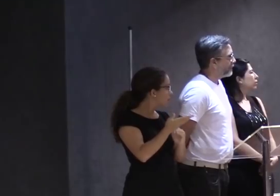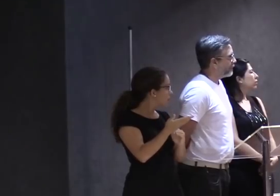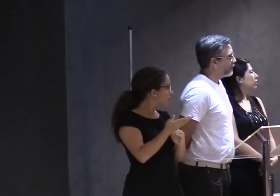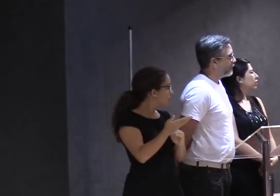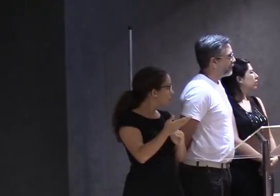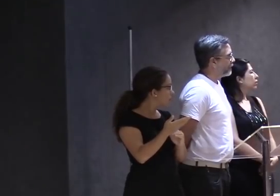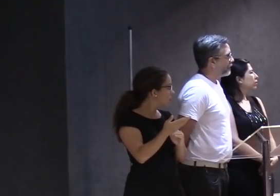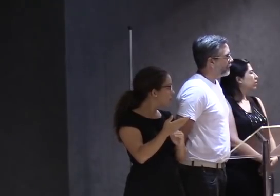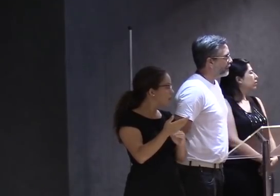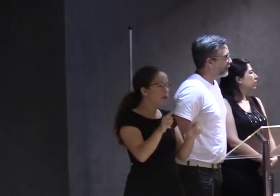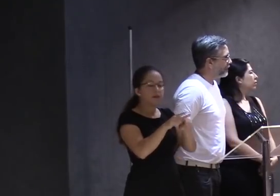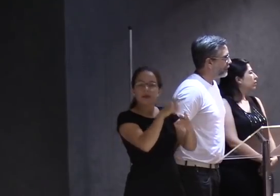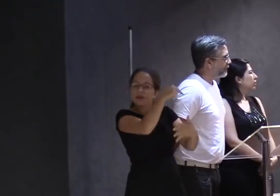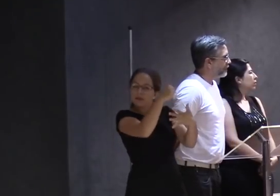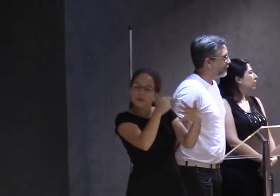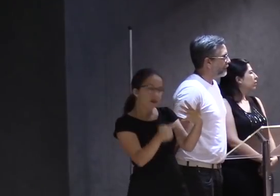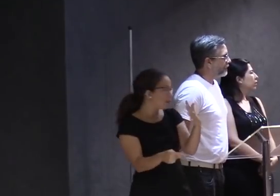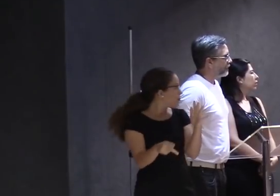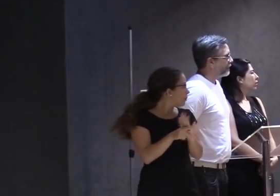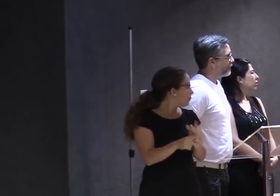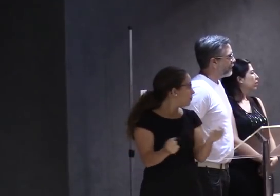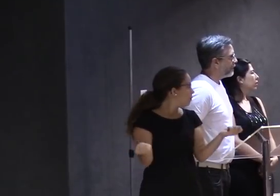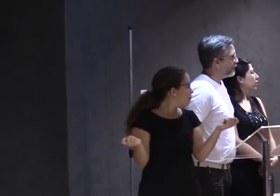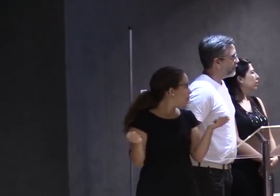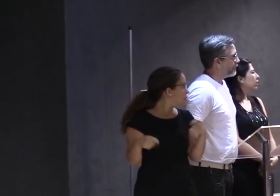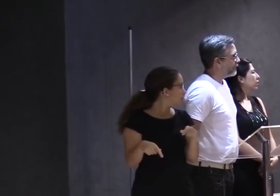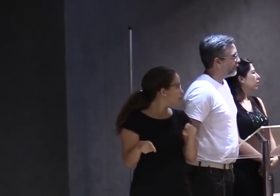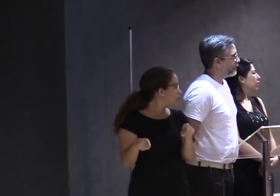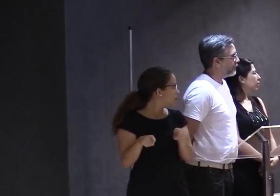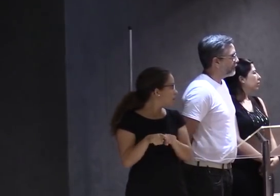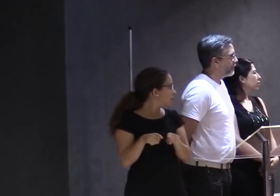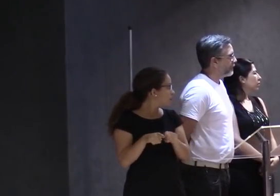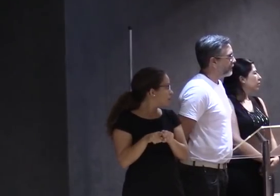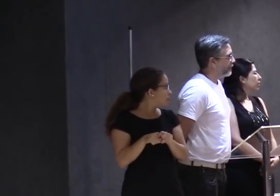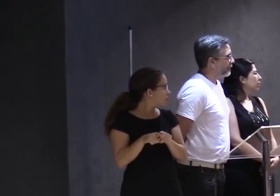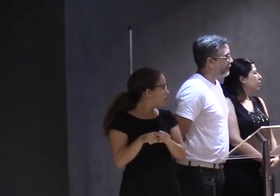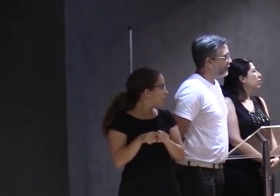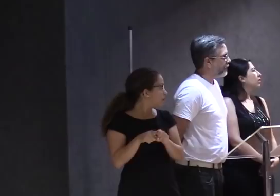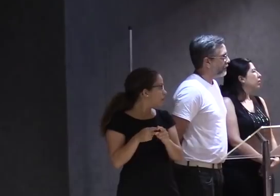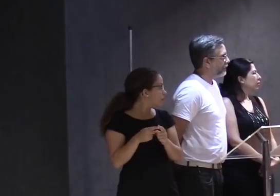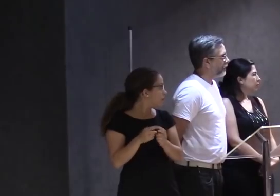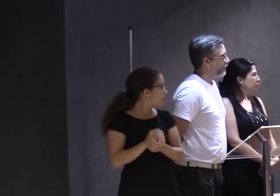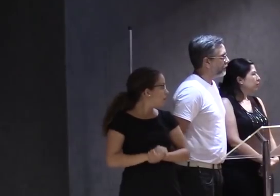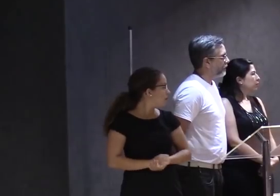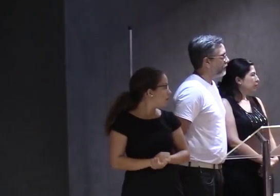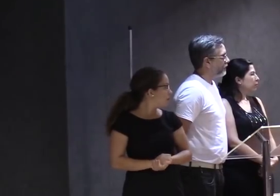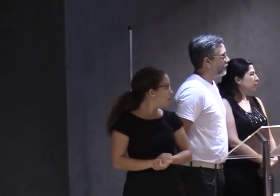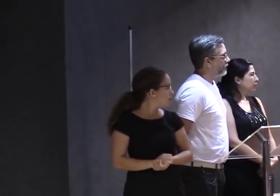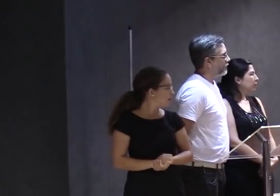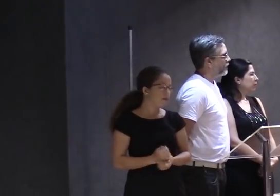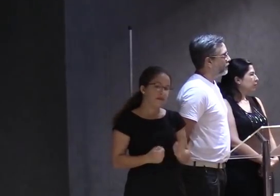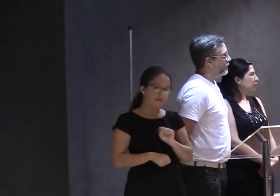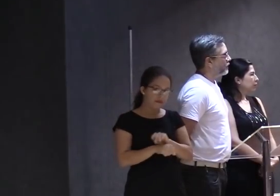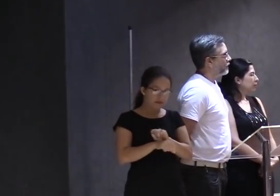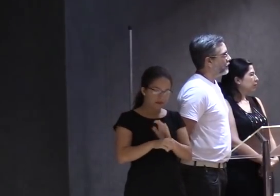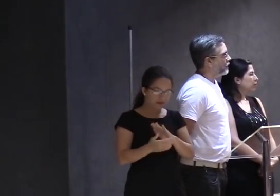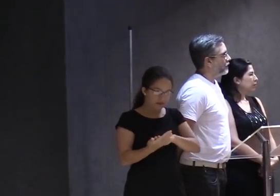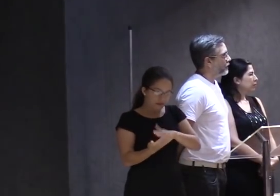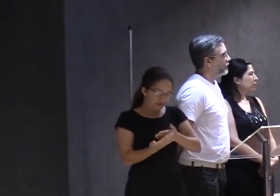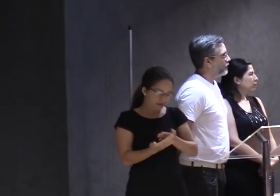and competencies, and we have to think about the educational practices in order to support the maximum